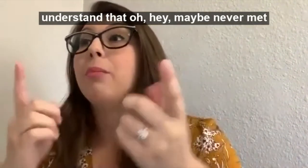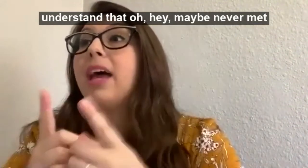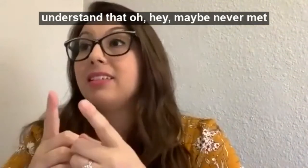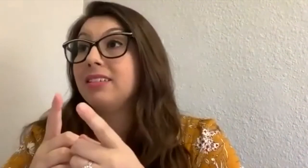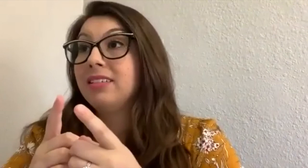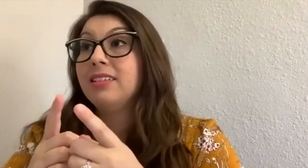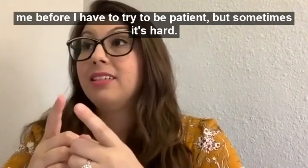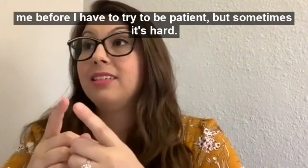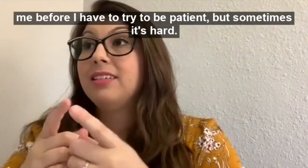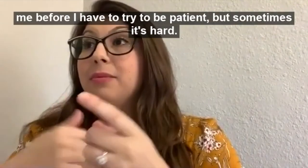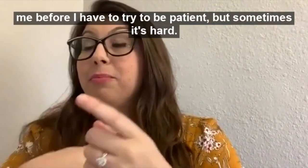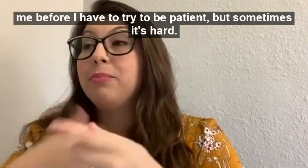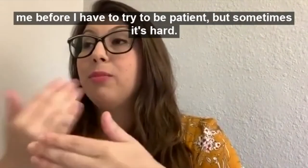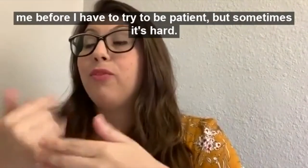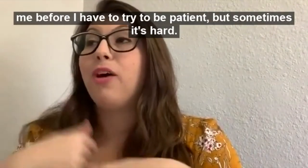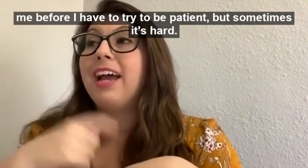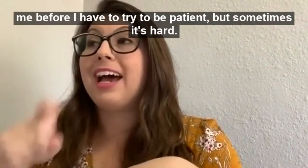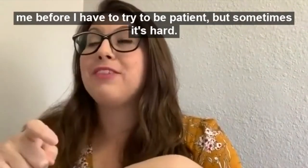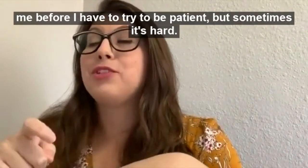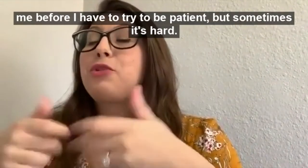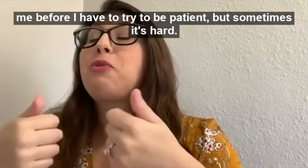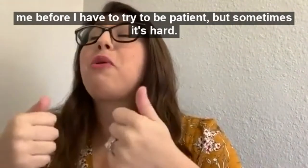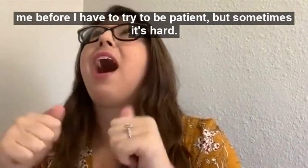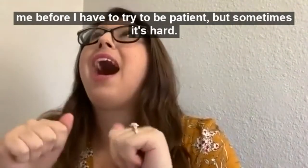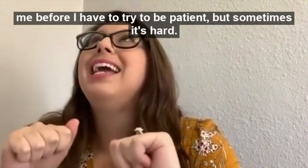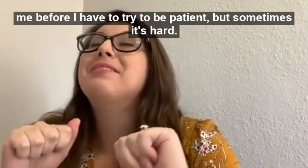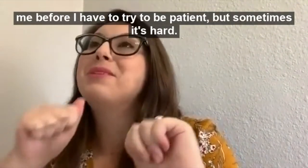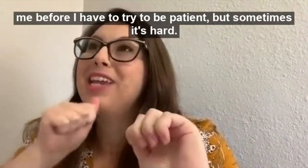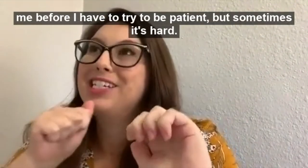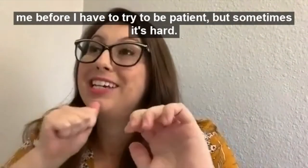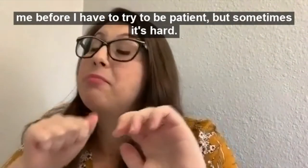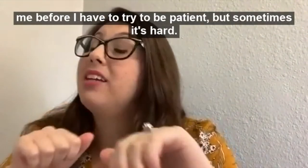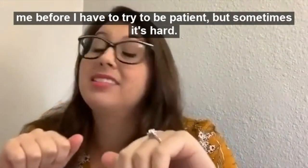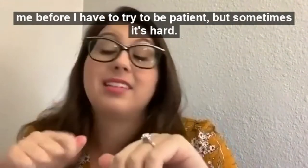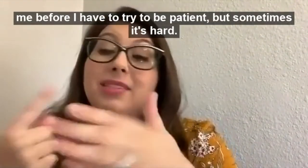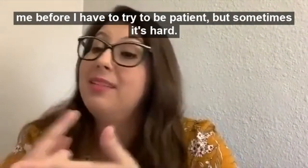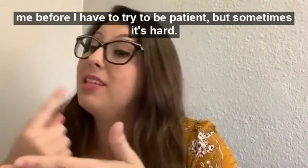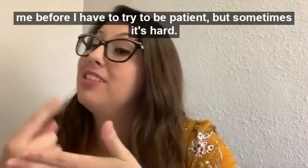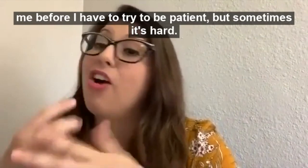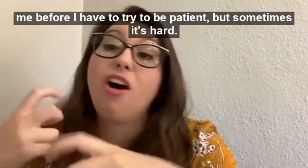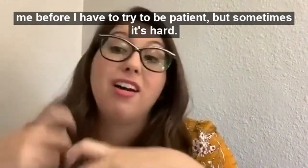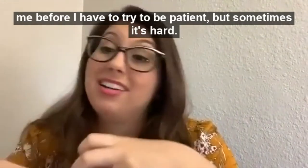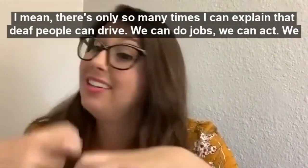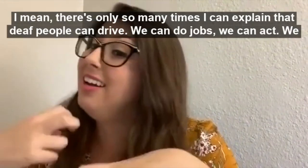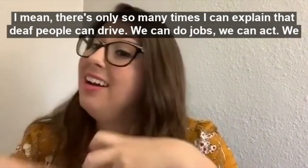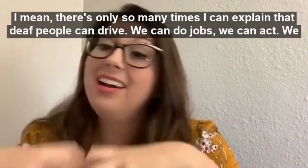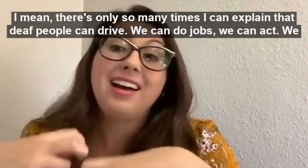met me before. I have to try to be patient, but sometimes it's hard. I